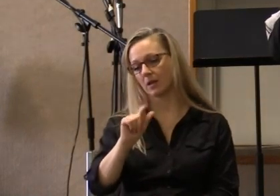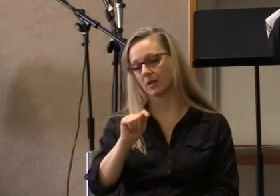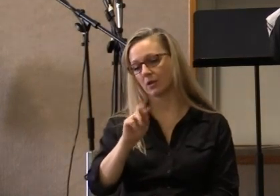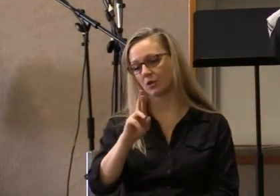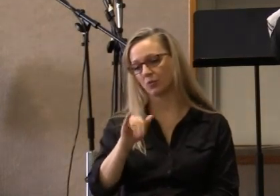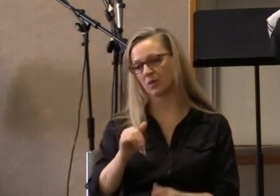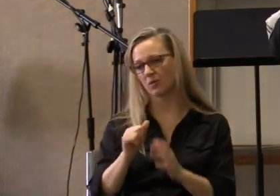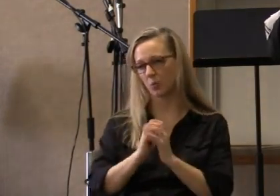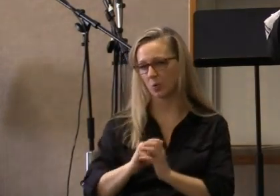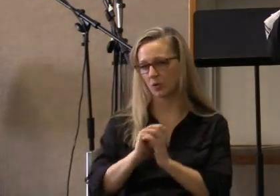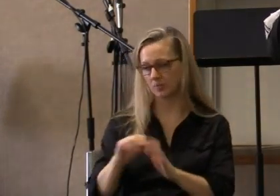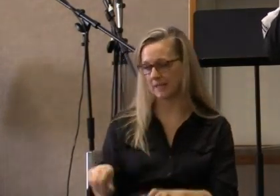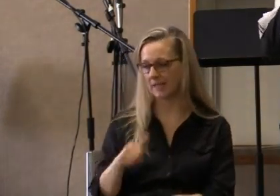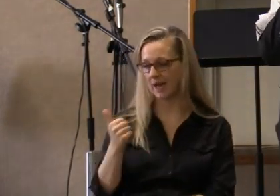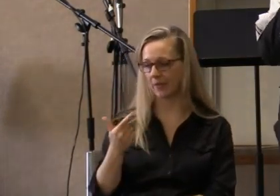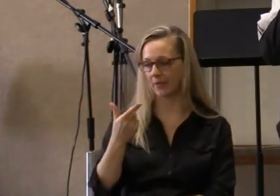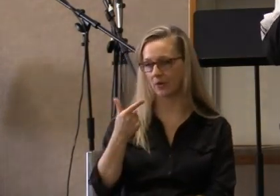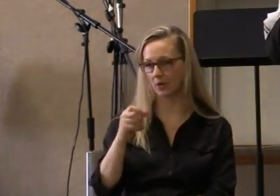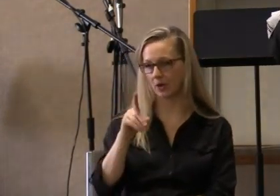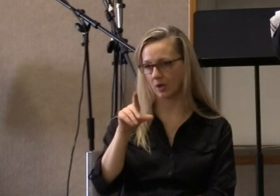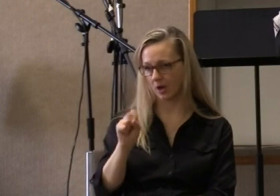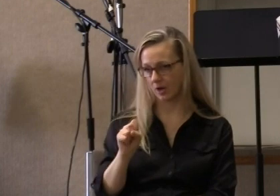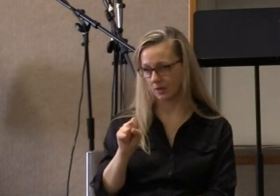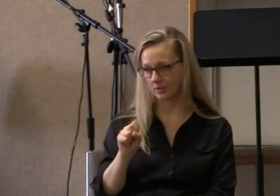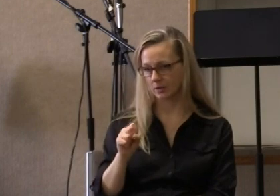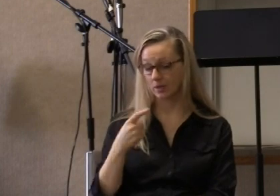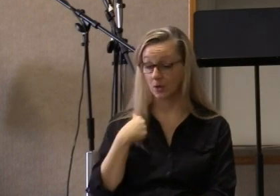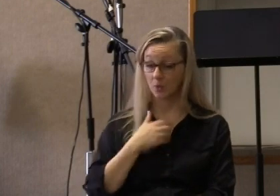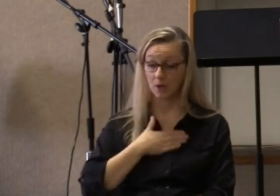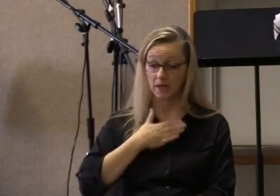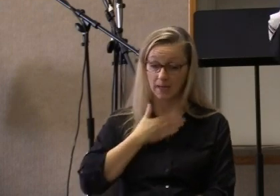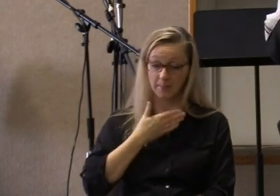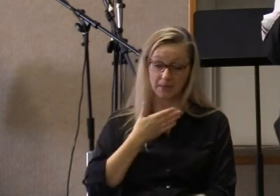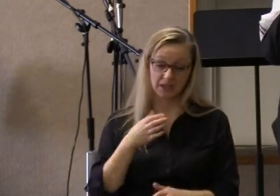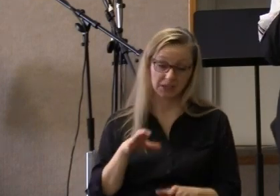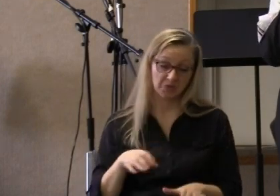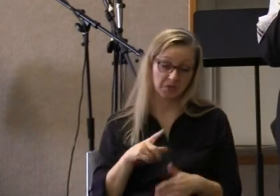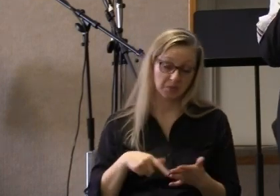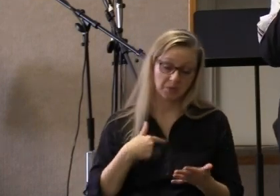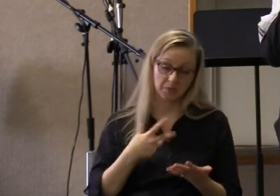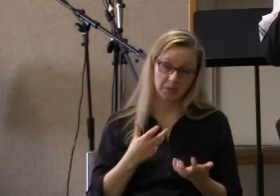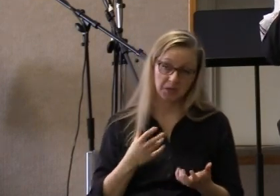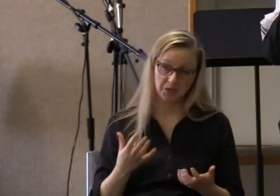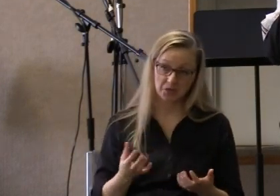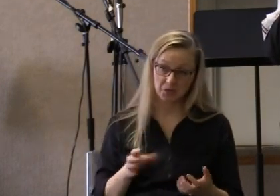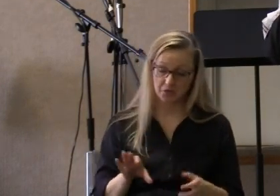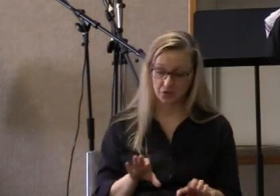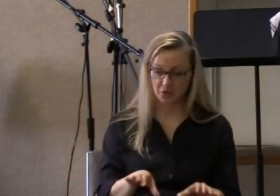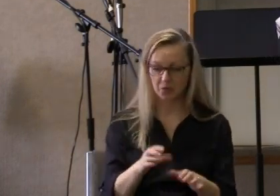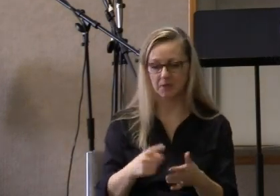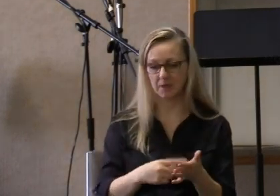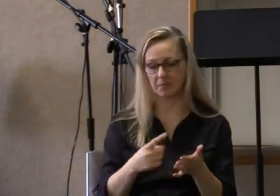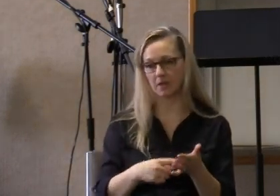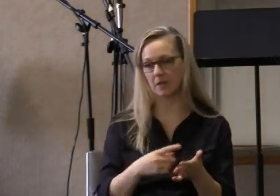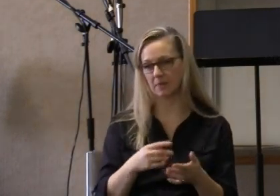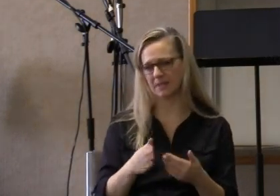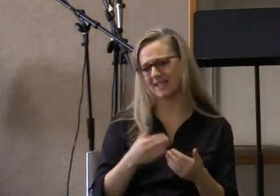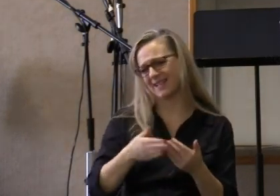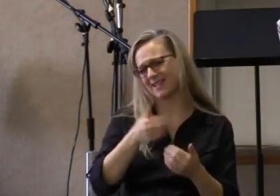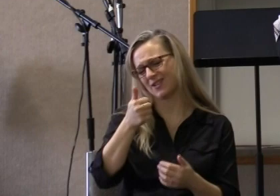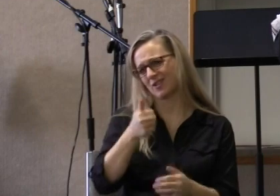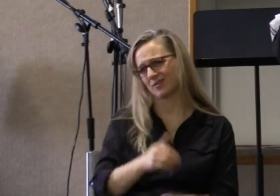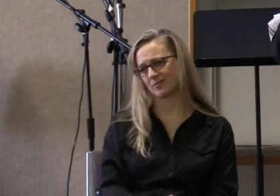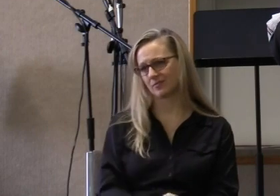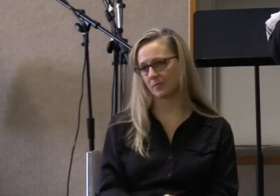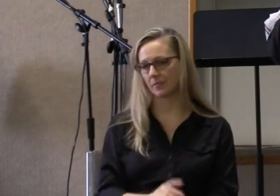we're doing what we want to do. Doing what we want to do is the easy choice for us. The thing we are doing is